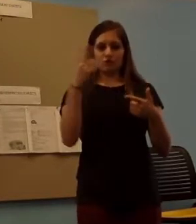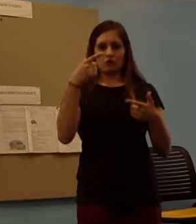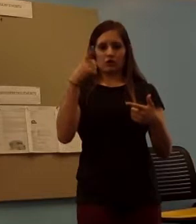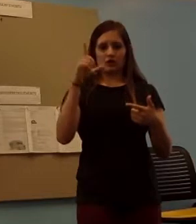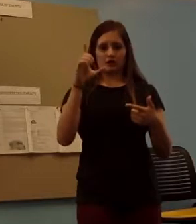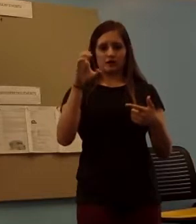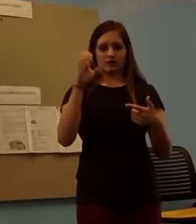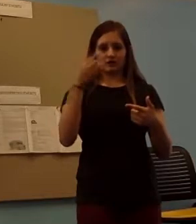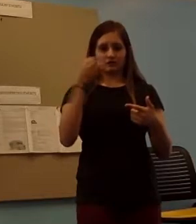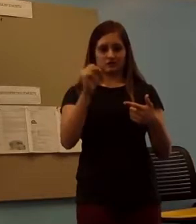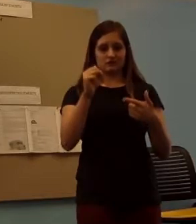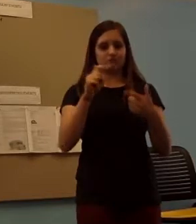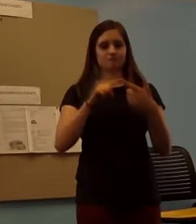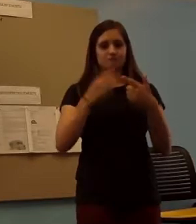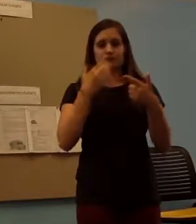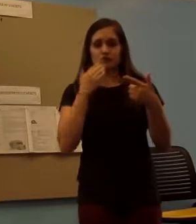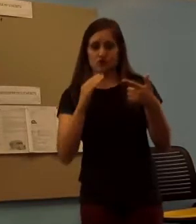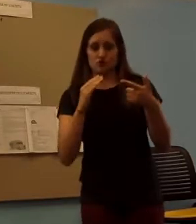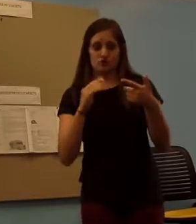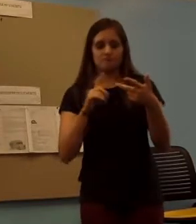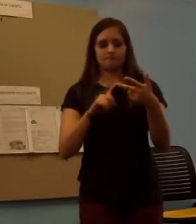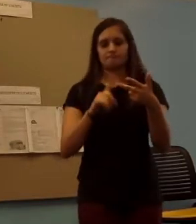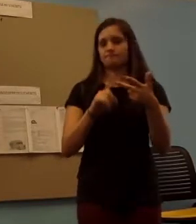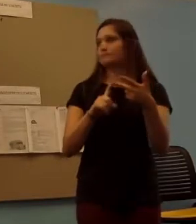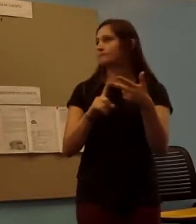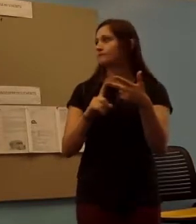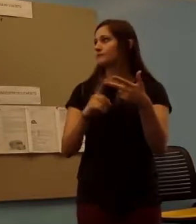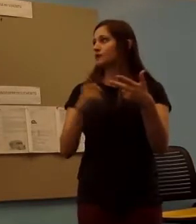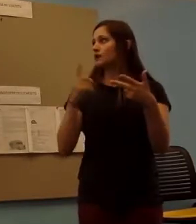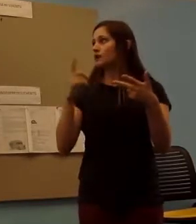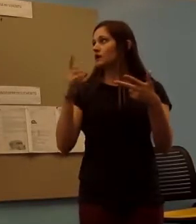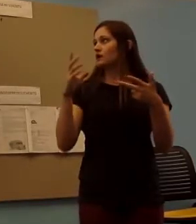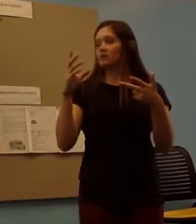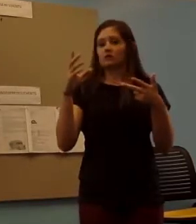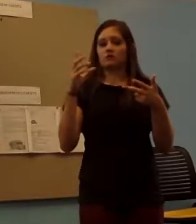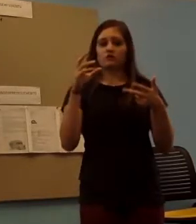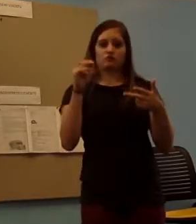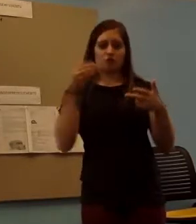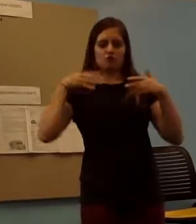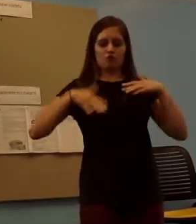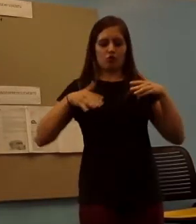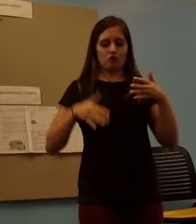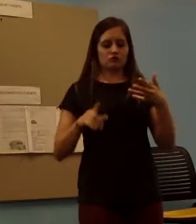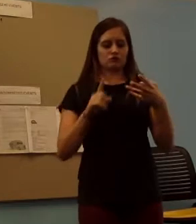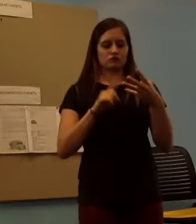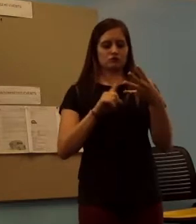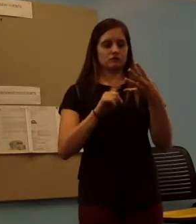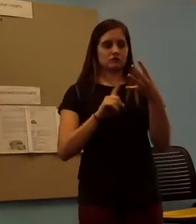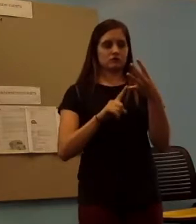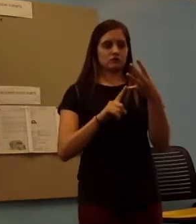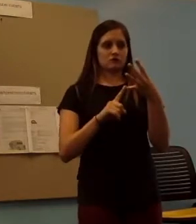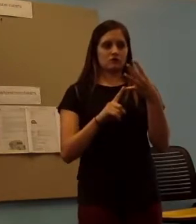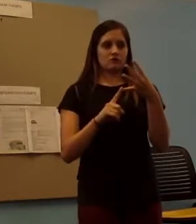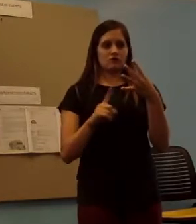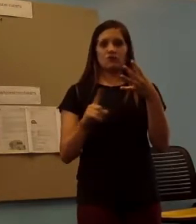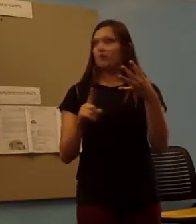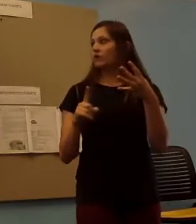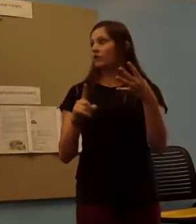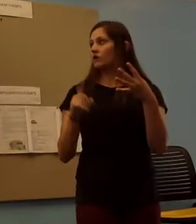wear clothes. 4, no animal shall sleep in a bed. The 5th one, no animal shall drink alcohol.